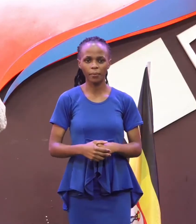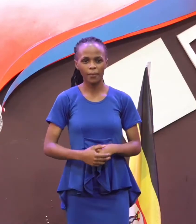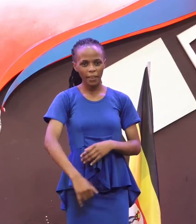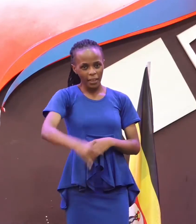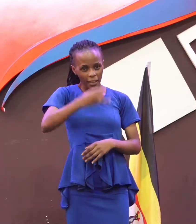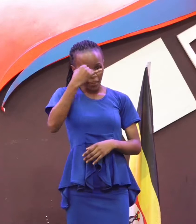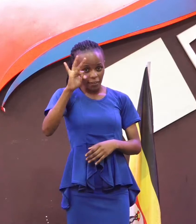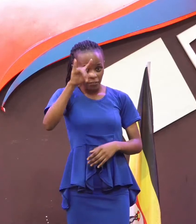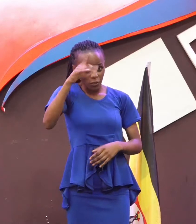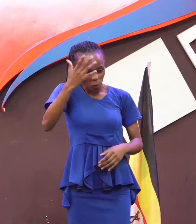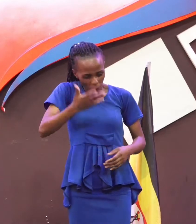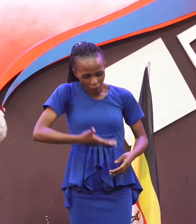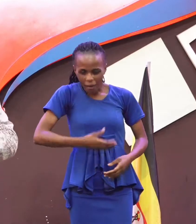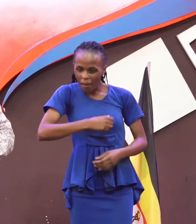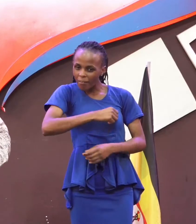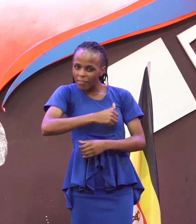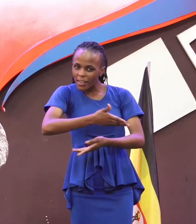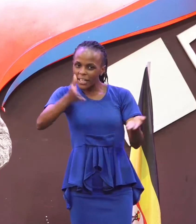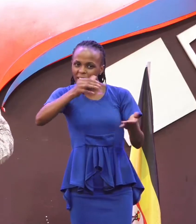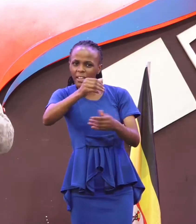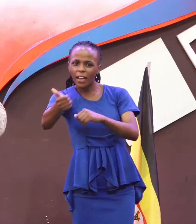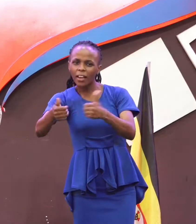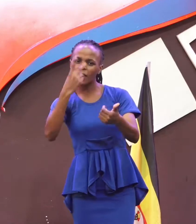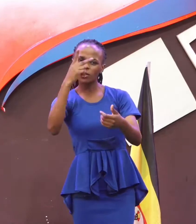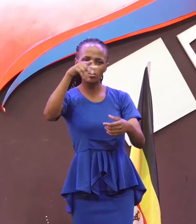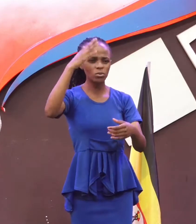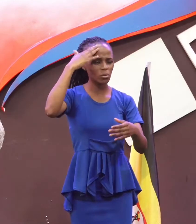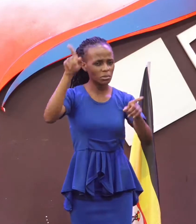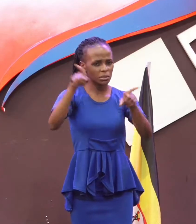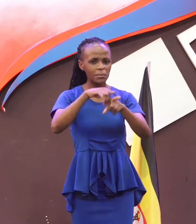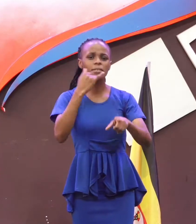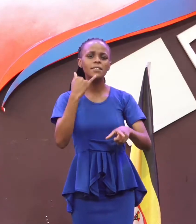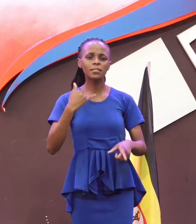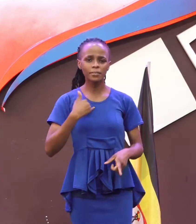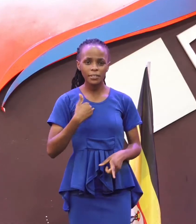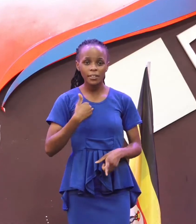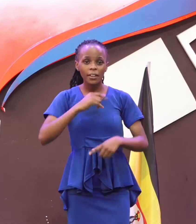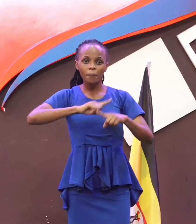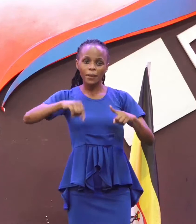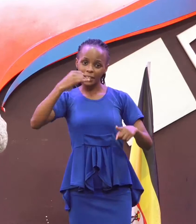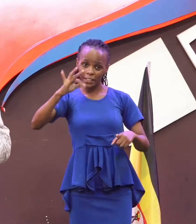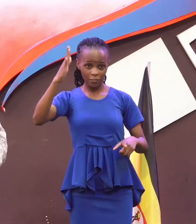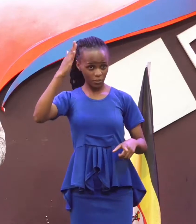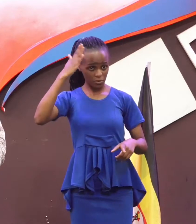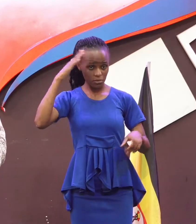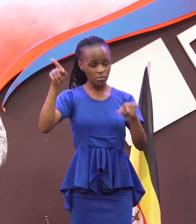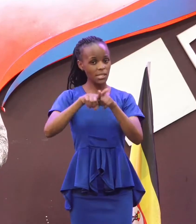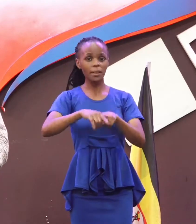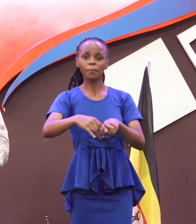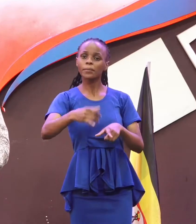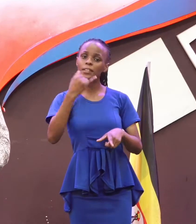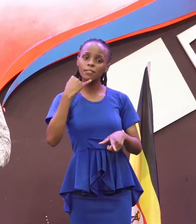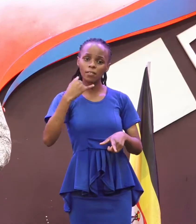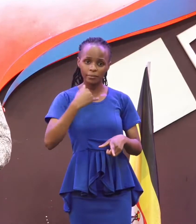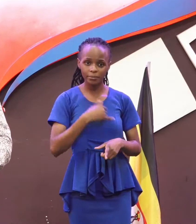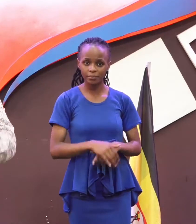Singo inayo nebirale bibiri byomanyi wali bingambye. If you have other two things that you know you would have told. Nebo bango bisudde mbulira. But if you've discovered them